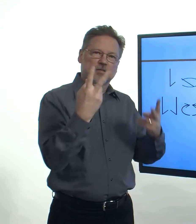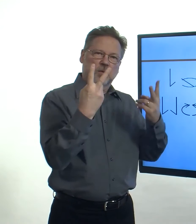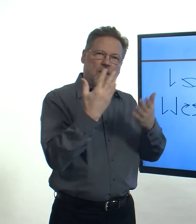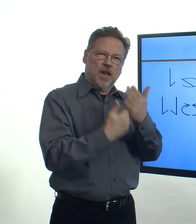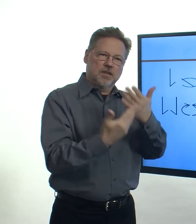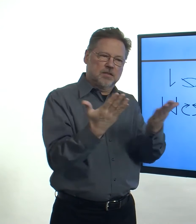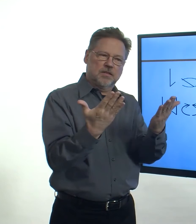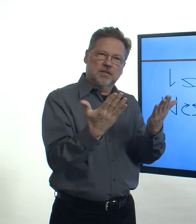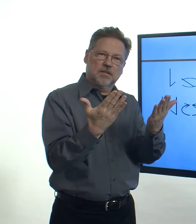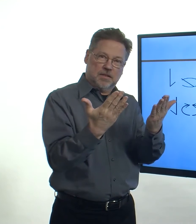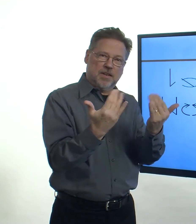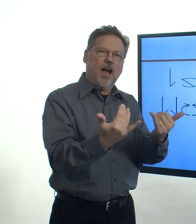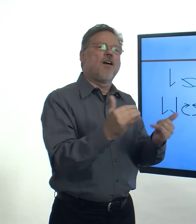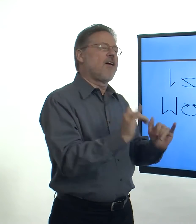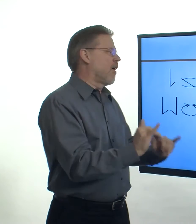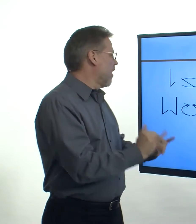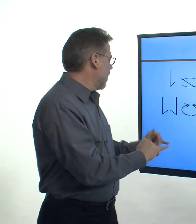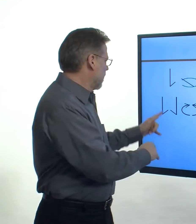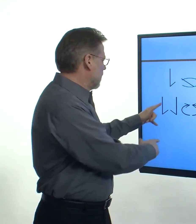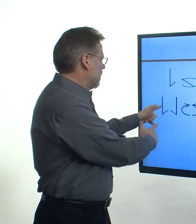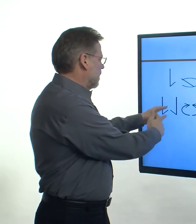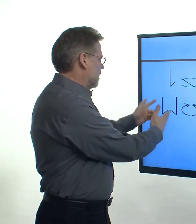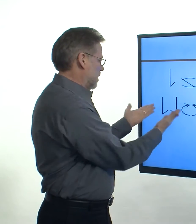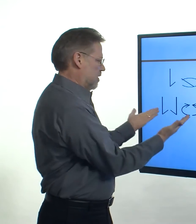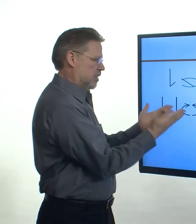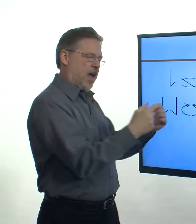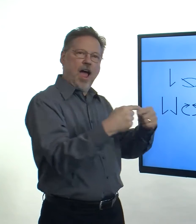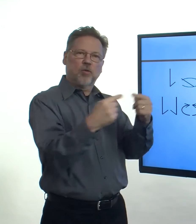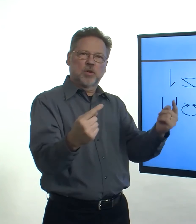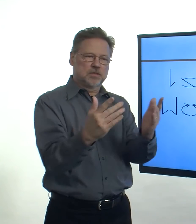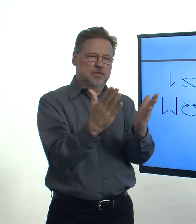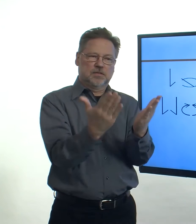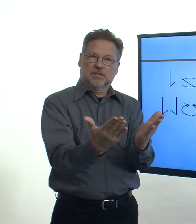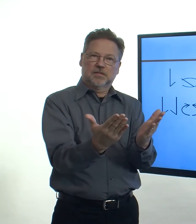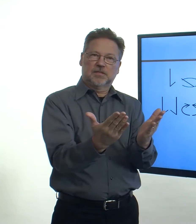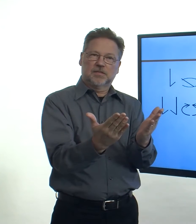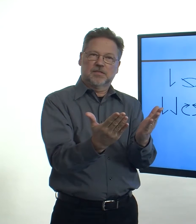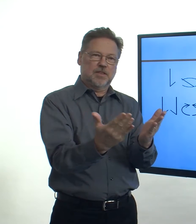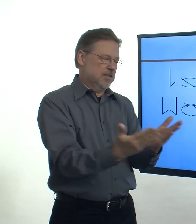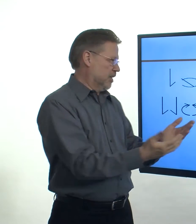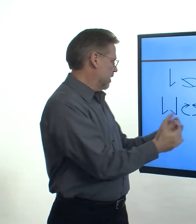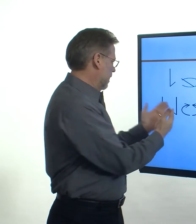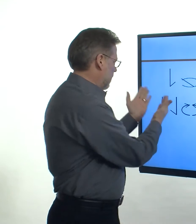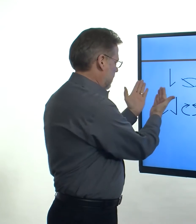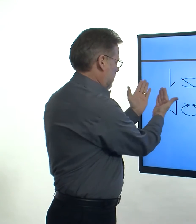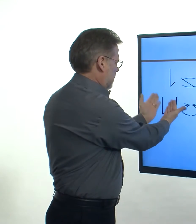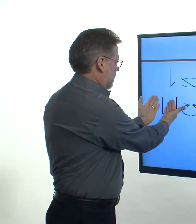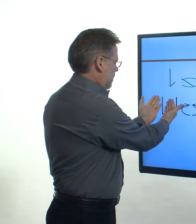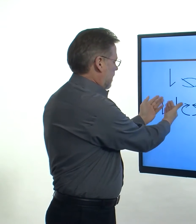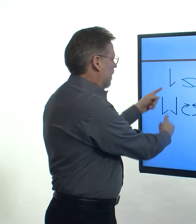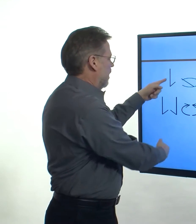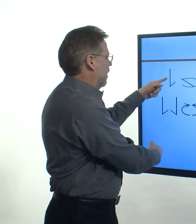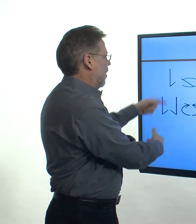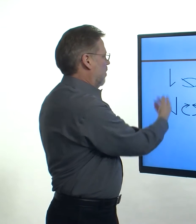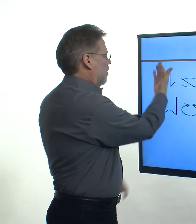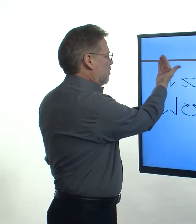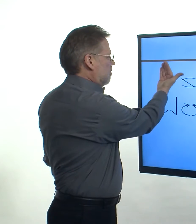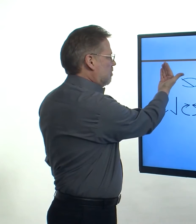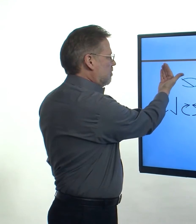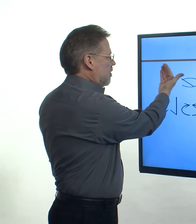is two-handed. Since these symbols are contrastive, as are the hands, we can deduce that they represent these hand